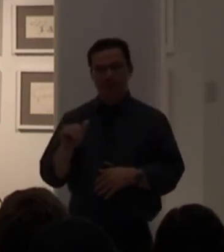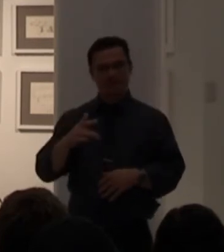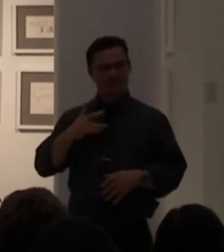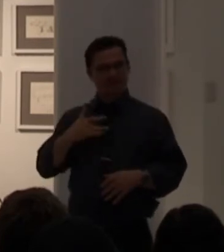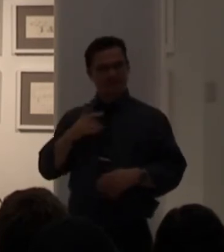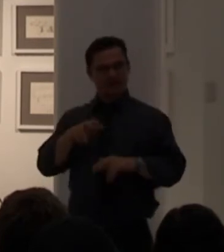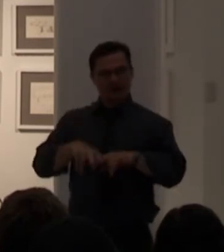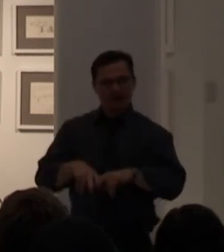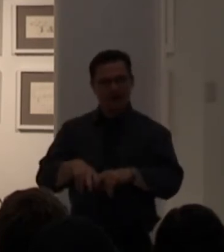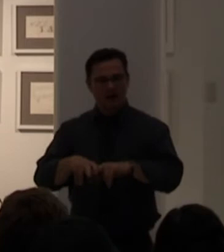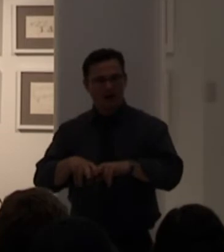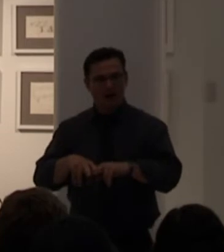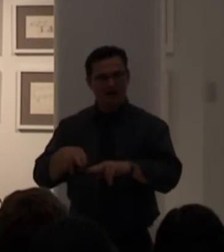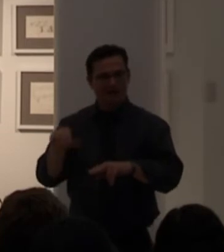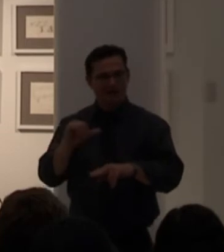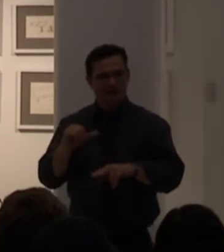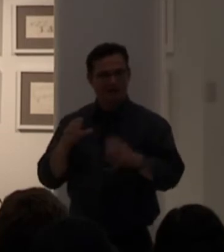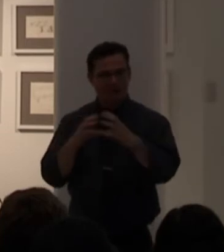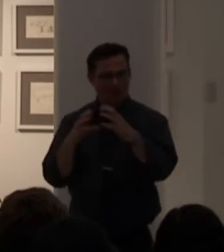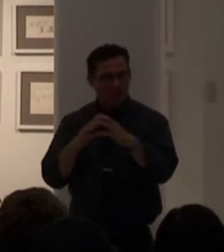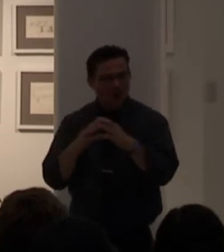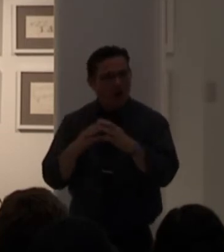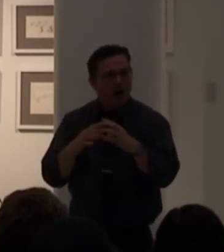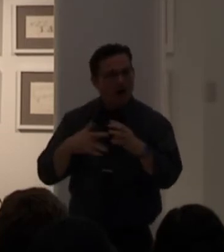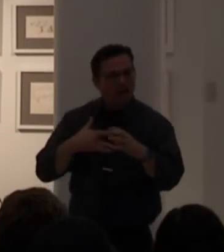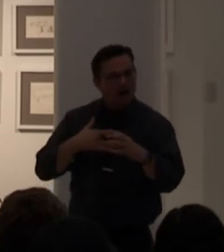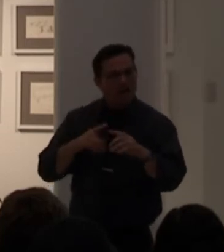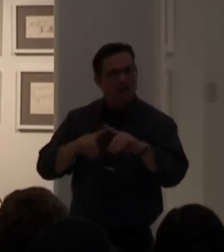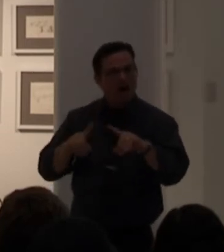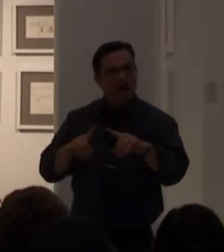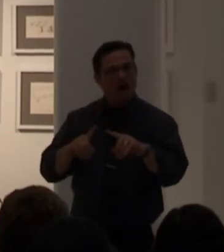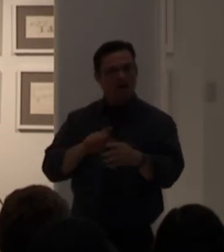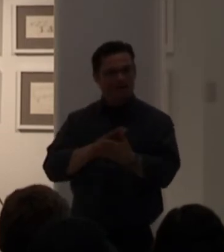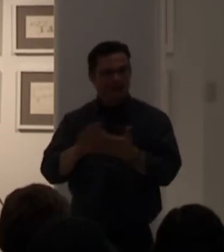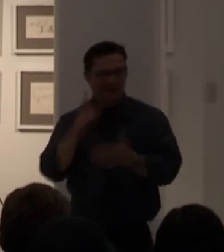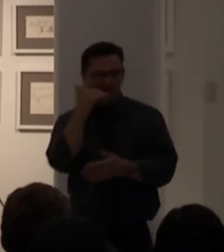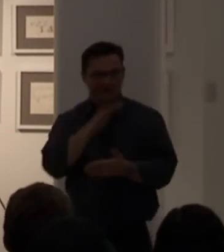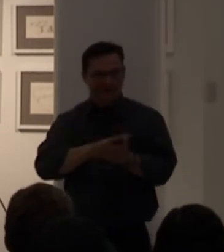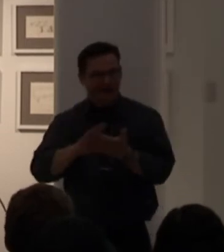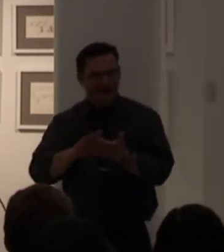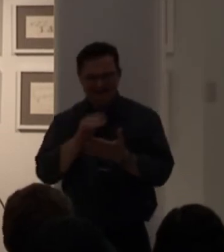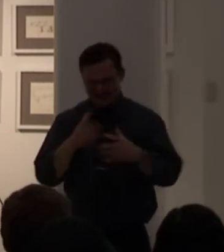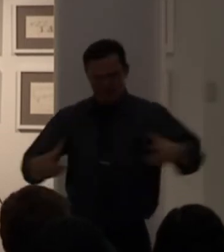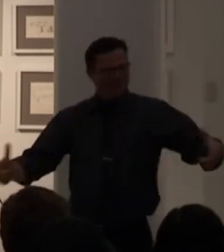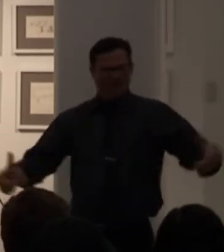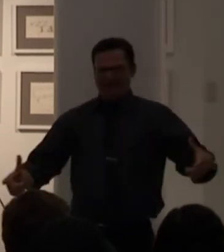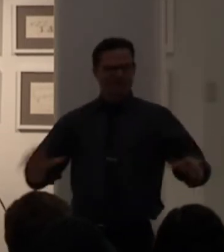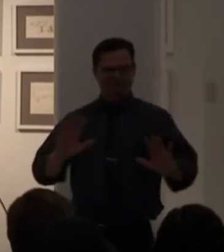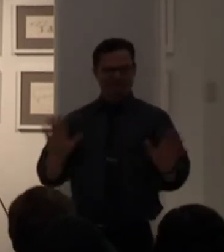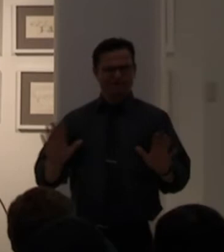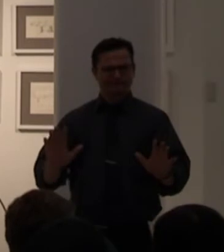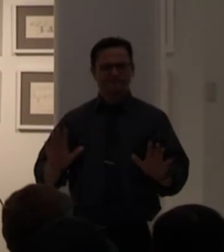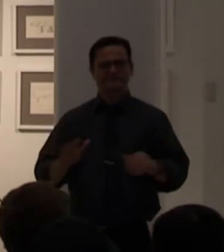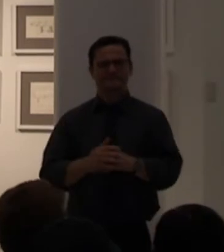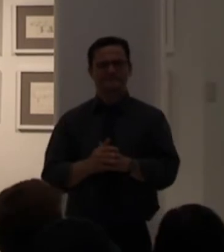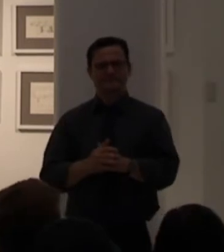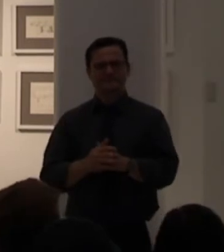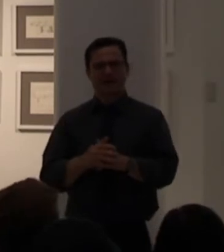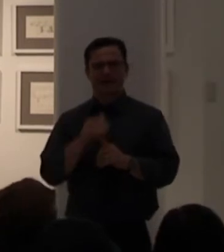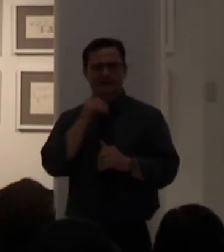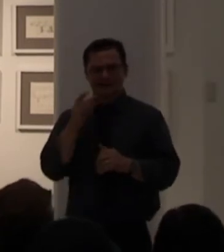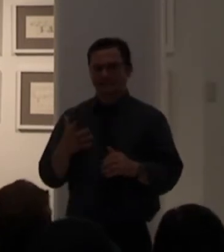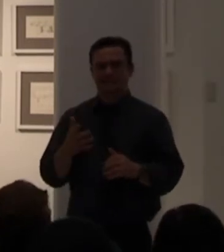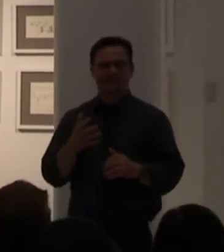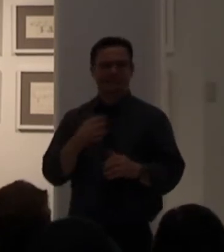sense of sitting on an exercise ball, except it's nicer looking, doesn't take up space, doesn't pick up